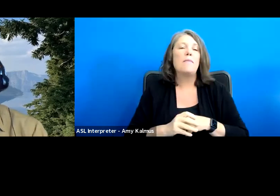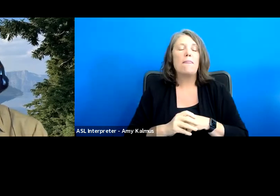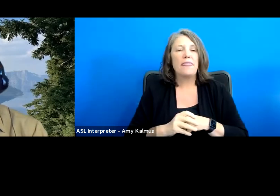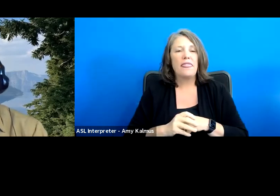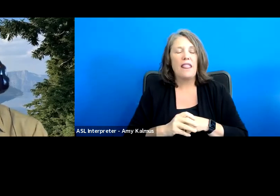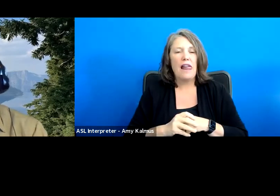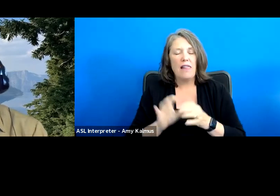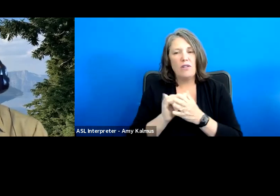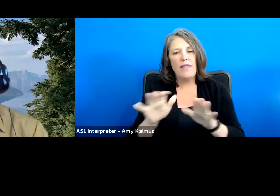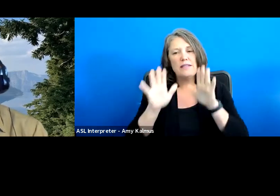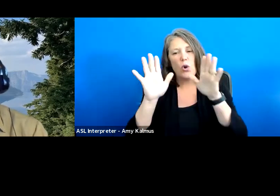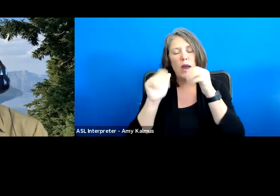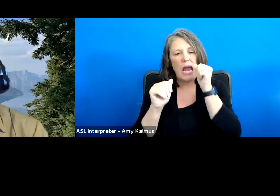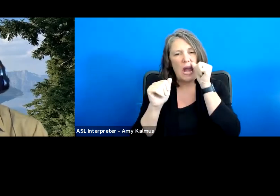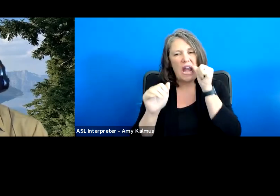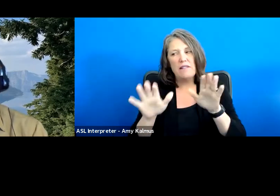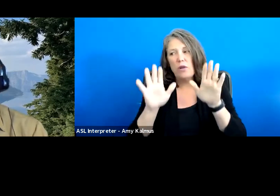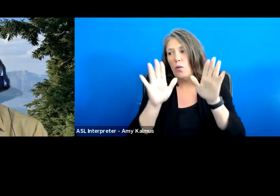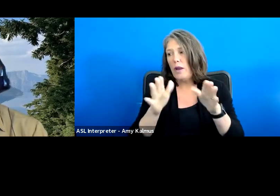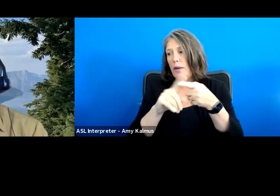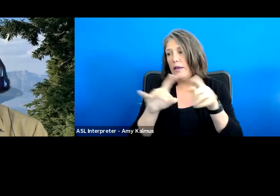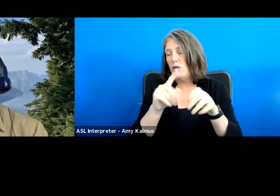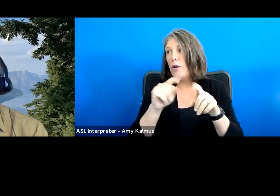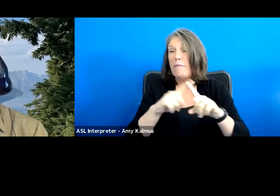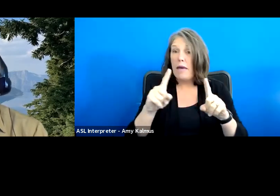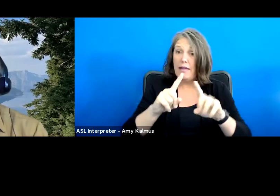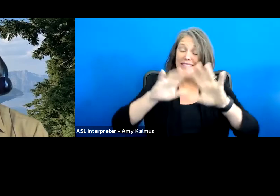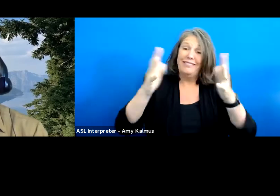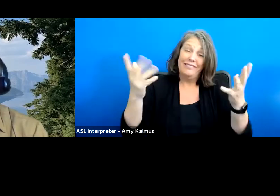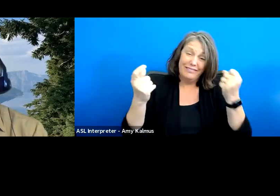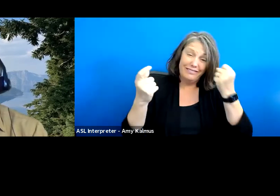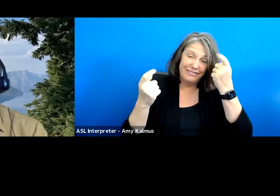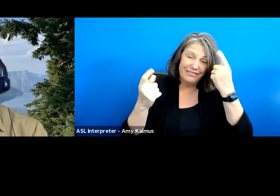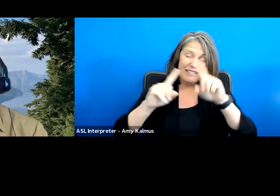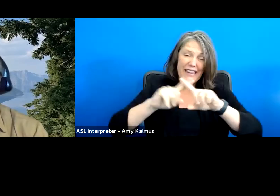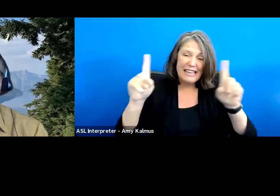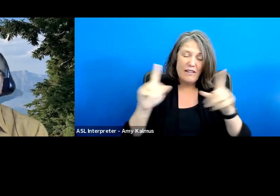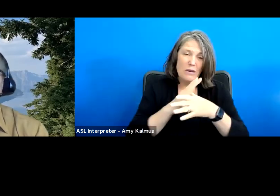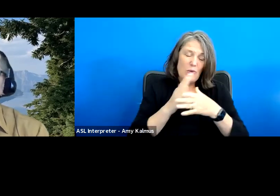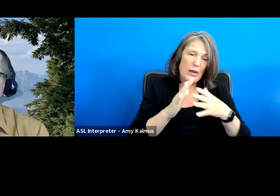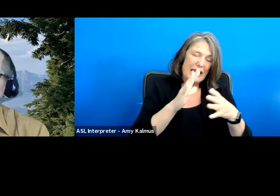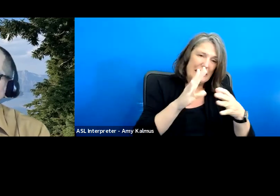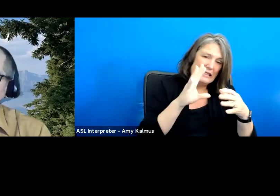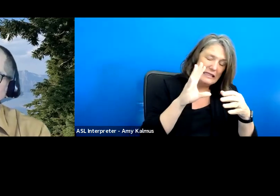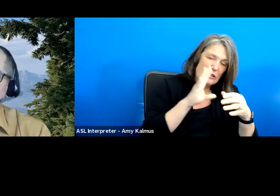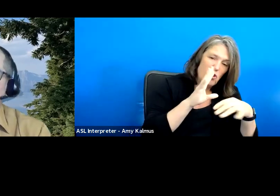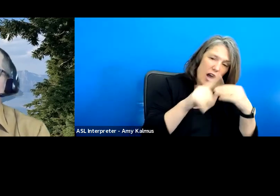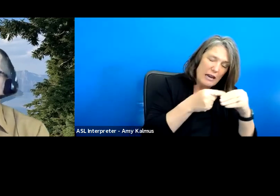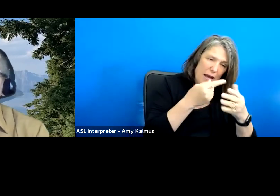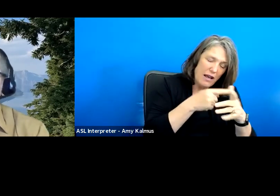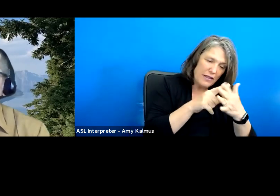that's a great way to do it. But the difference between talking about those things and